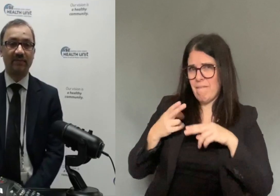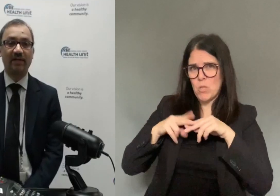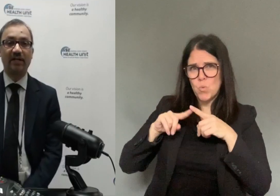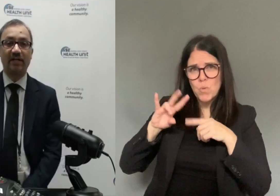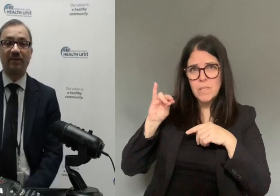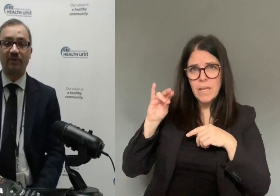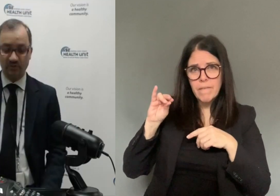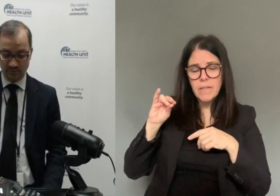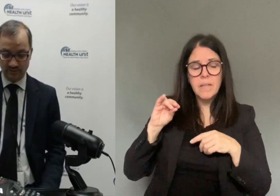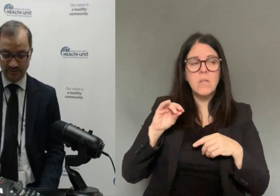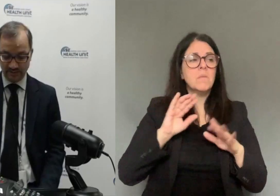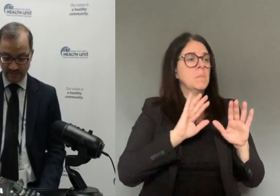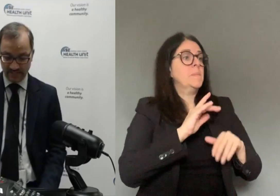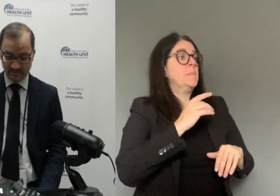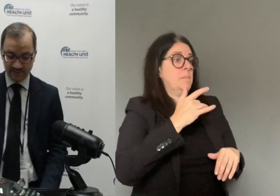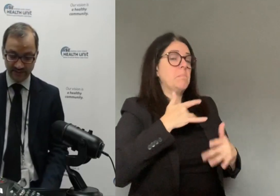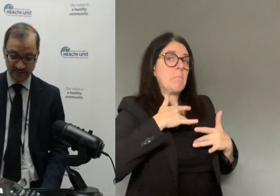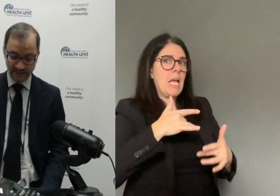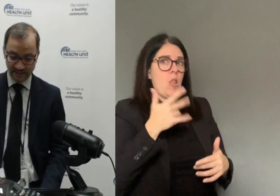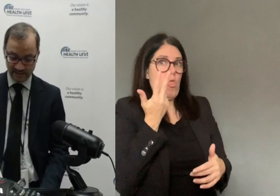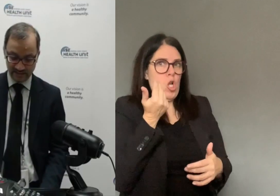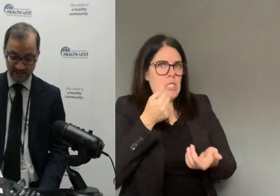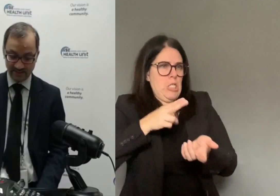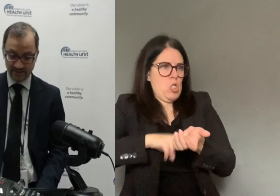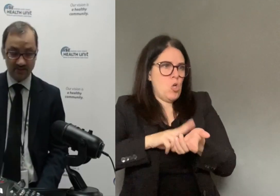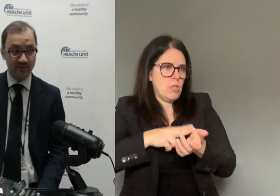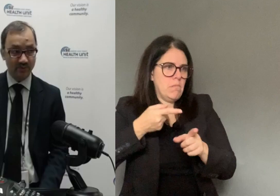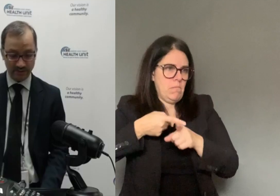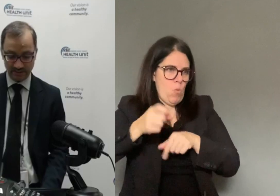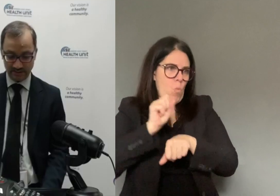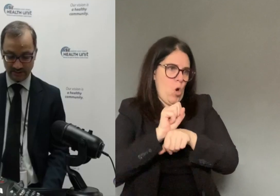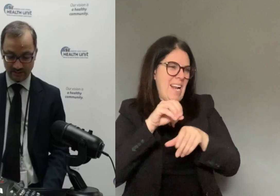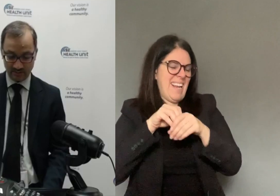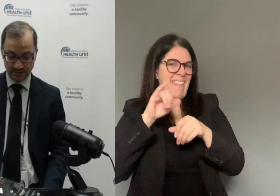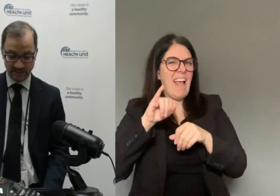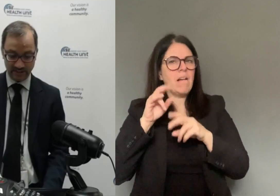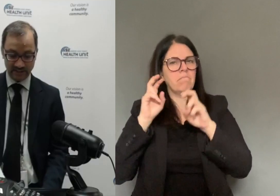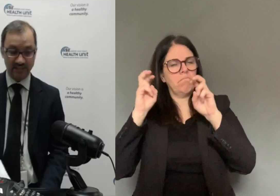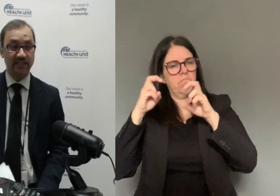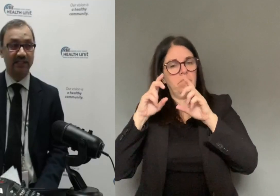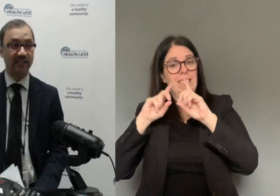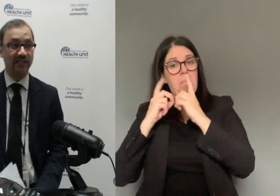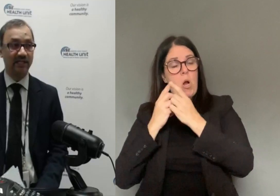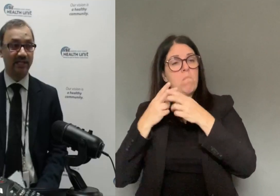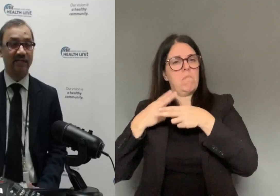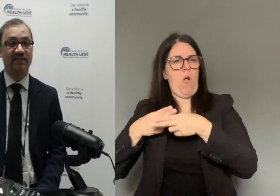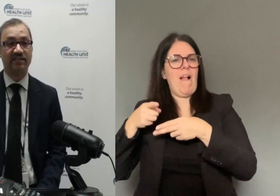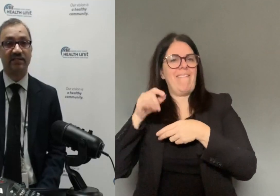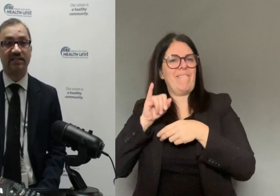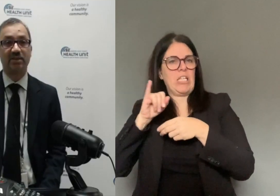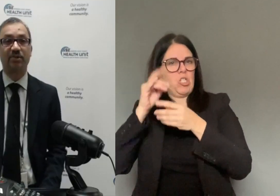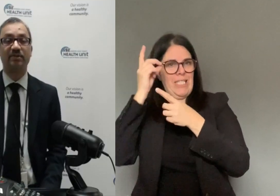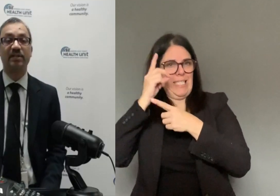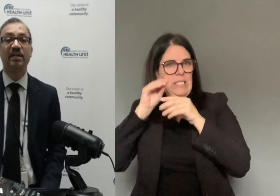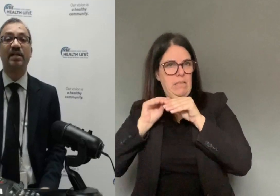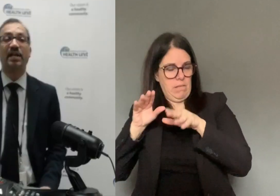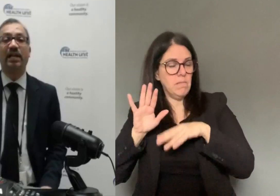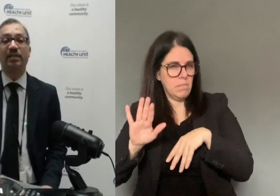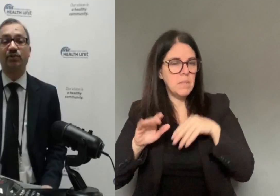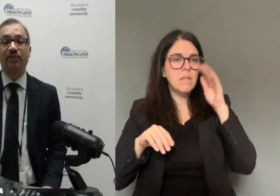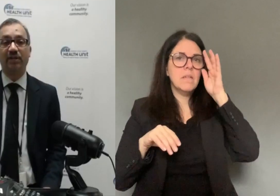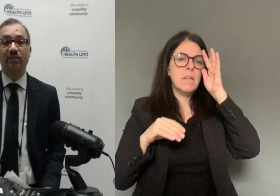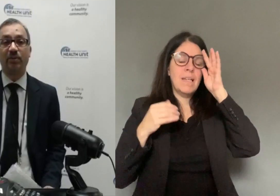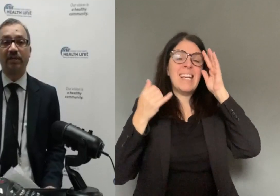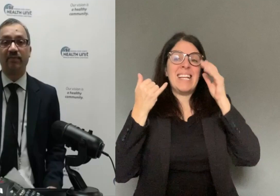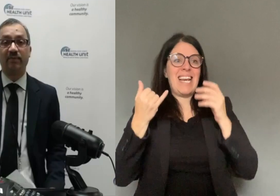said? Usually we have 13 nurses who are working in the infectious disease department, and